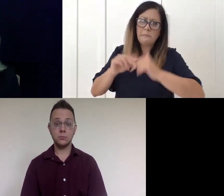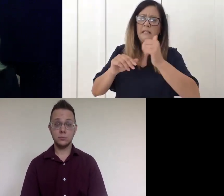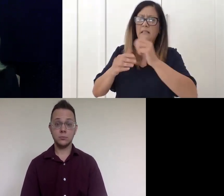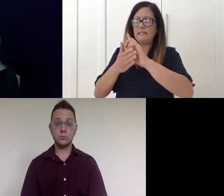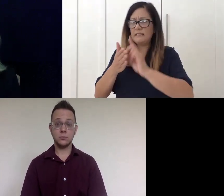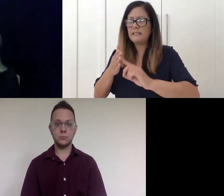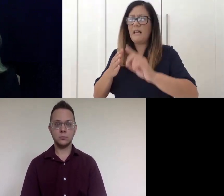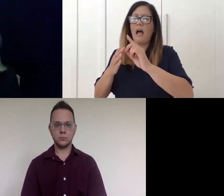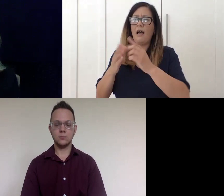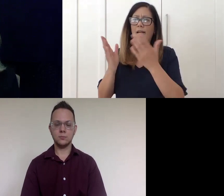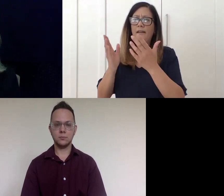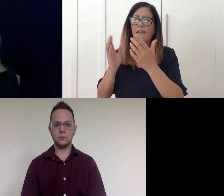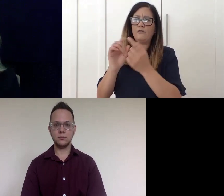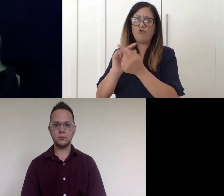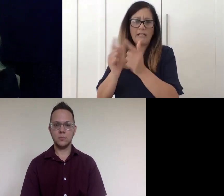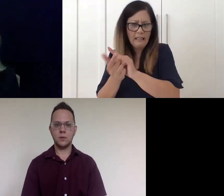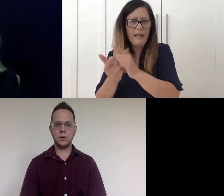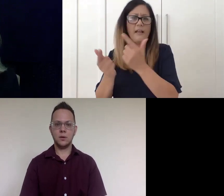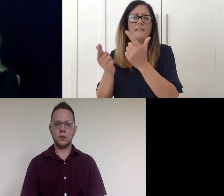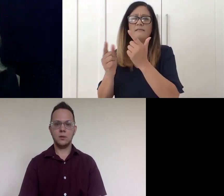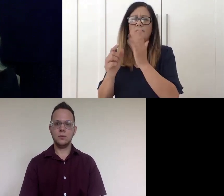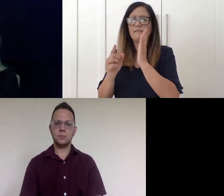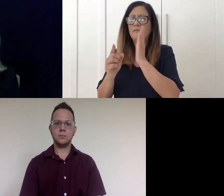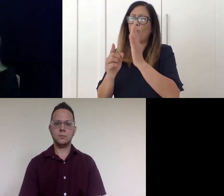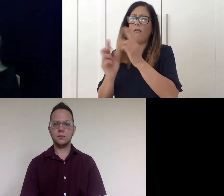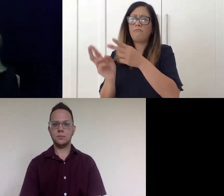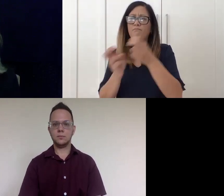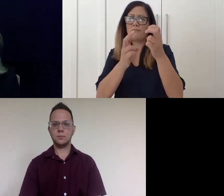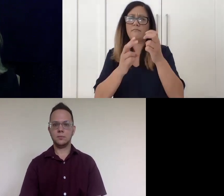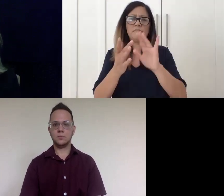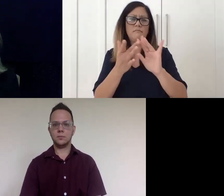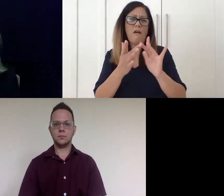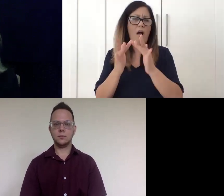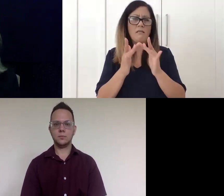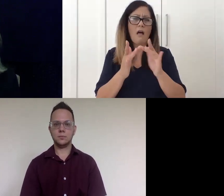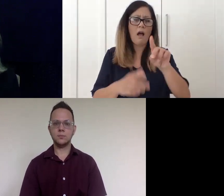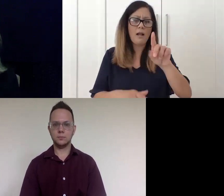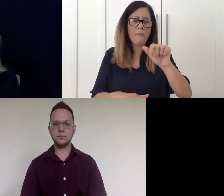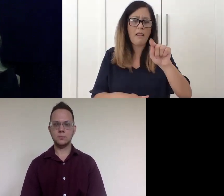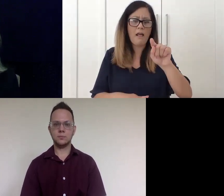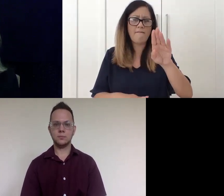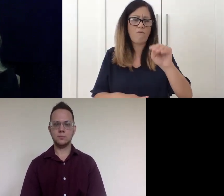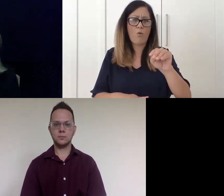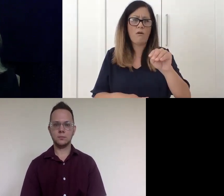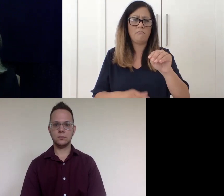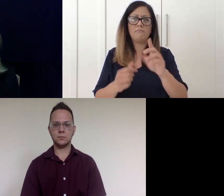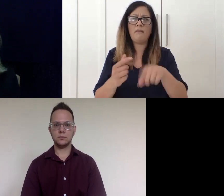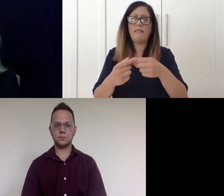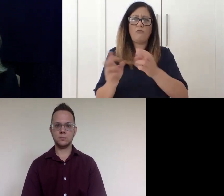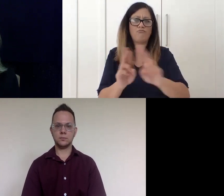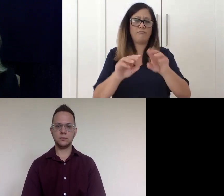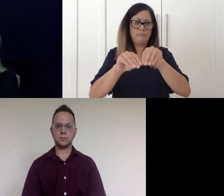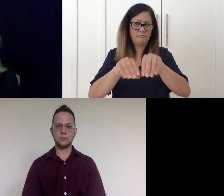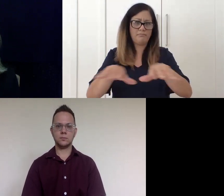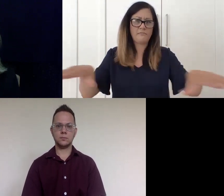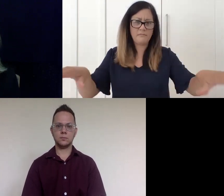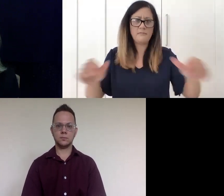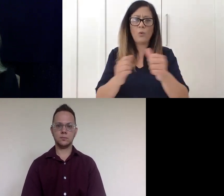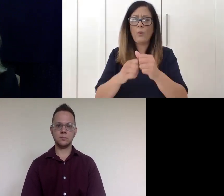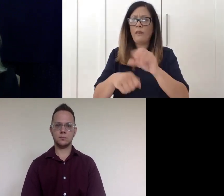Well, that's good to hear. So it's been designed and translated, and then it will be ready to be dispersed on an